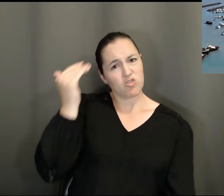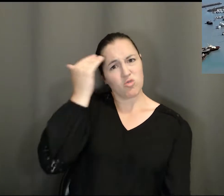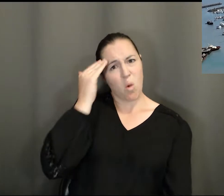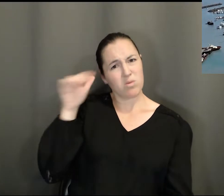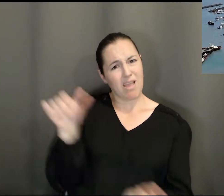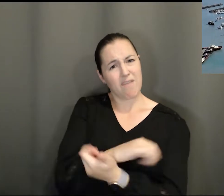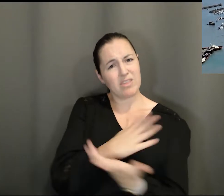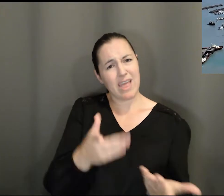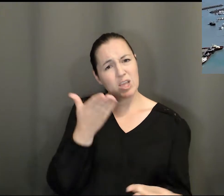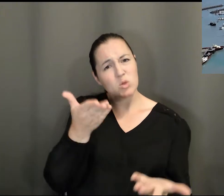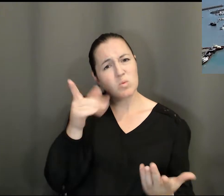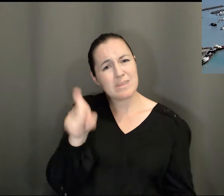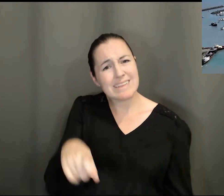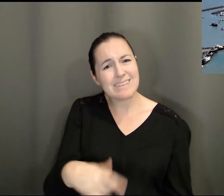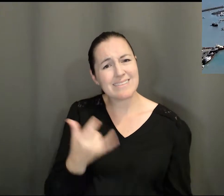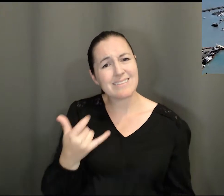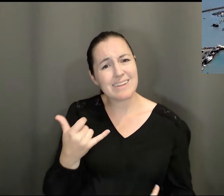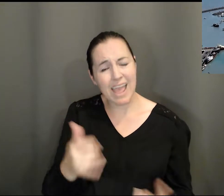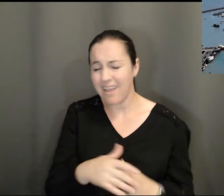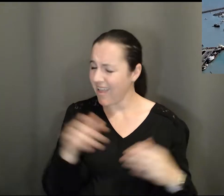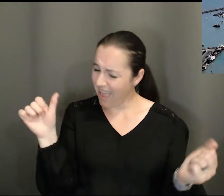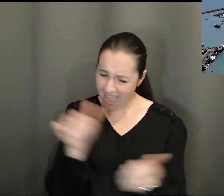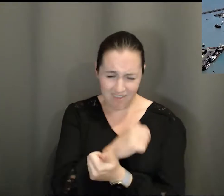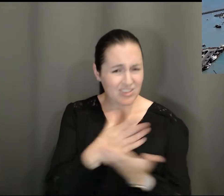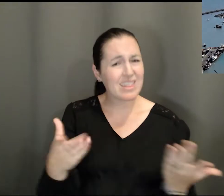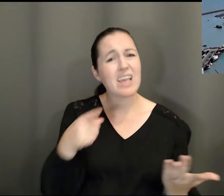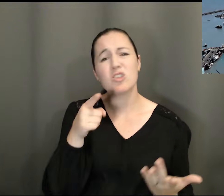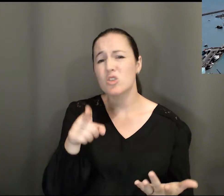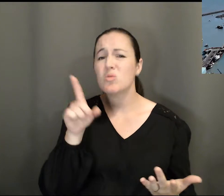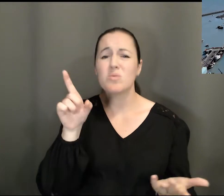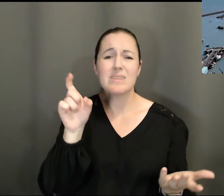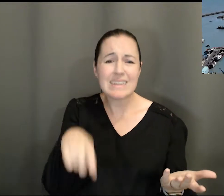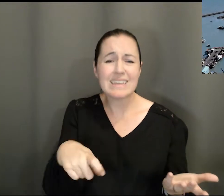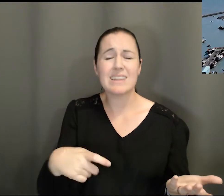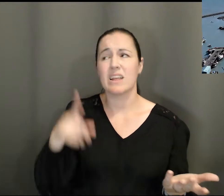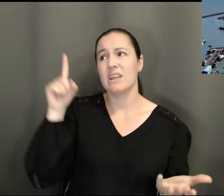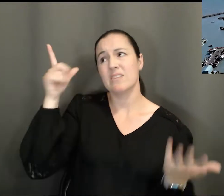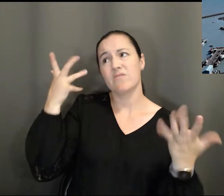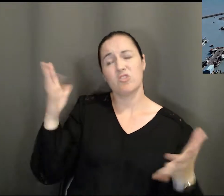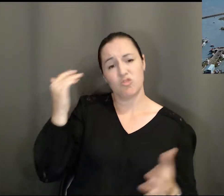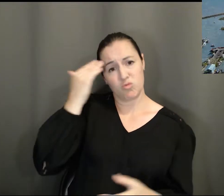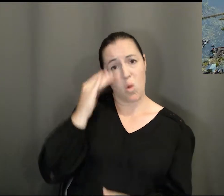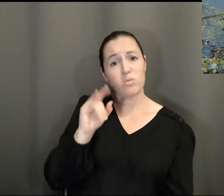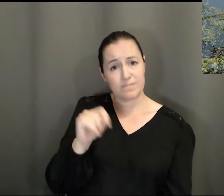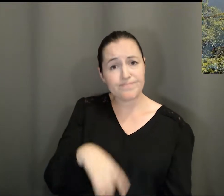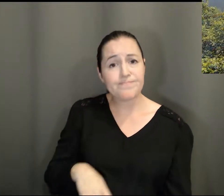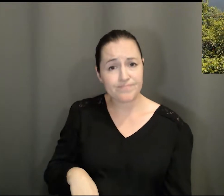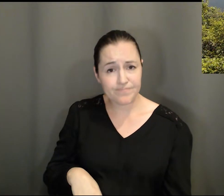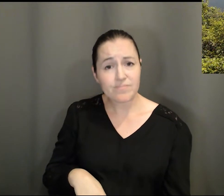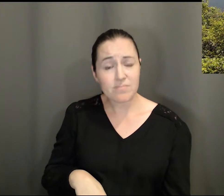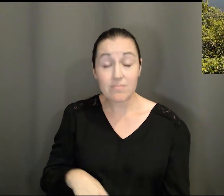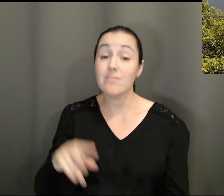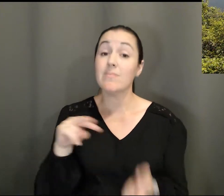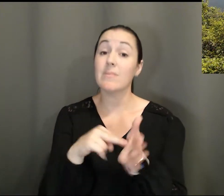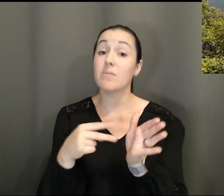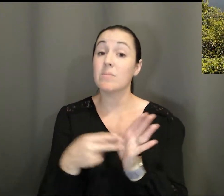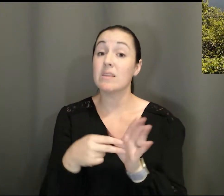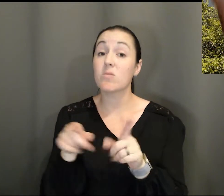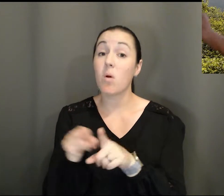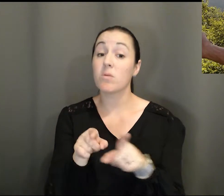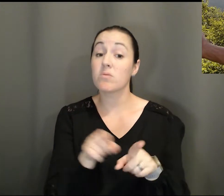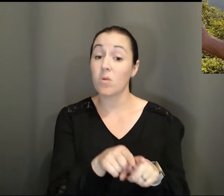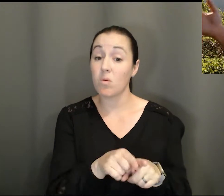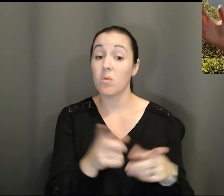And it also means He knows all that you can handle. He knows the amount of pressure. He knows the amount of difficulty. He